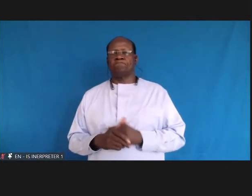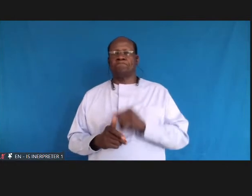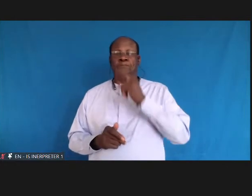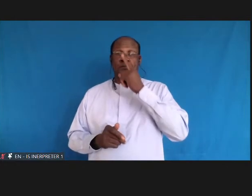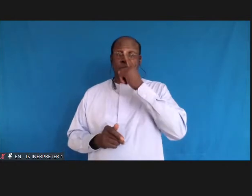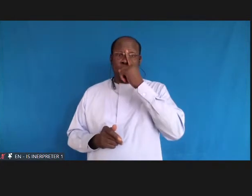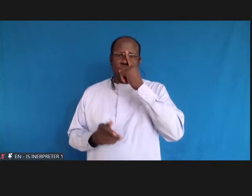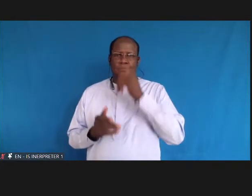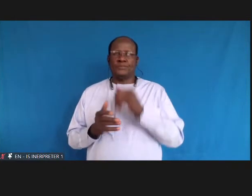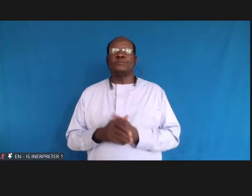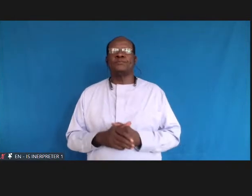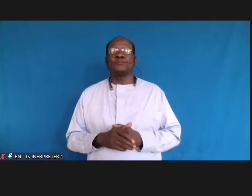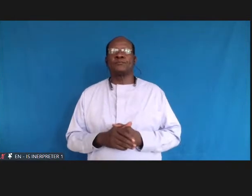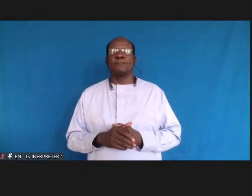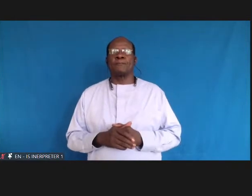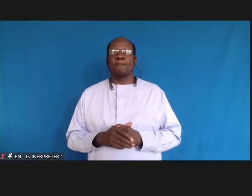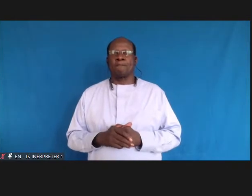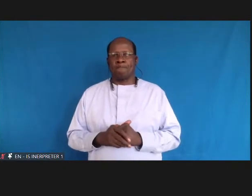Oui, merci beaucoup.